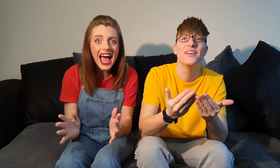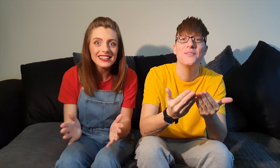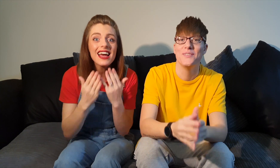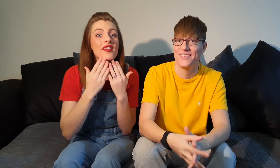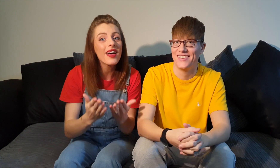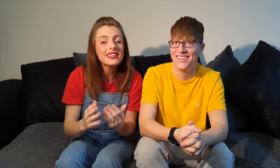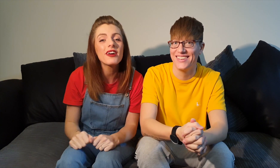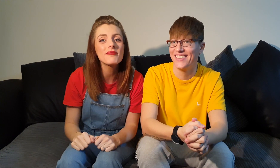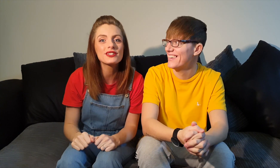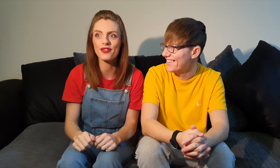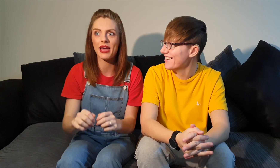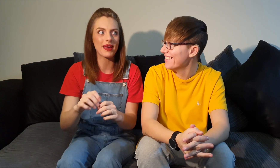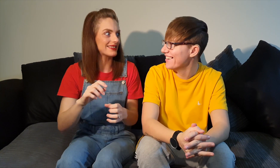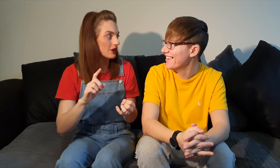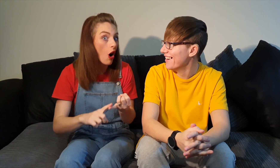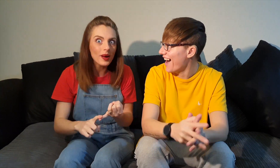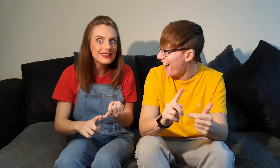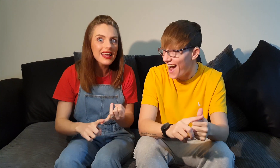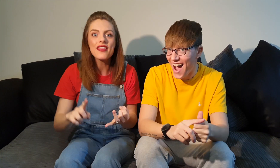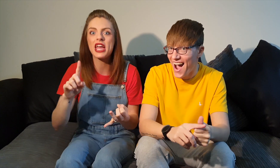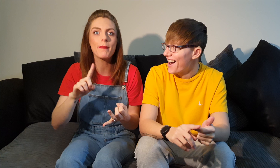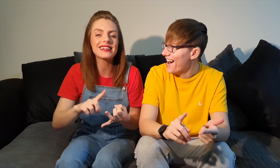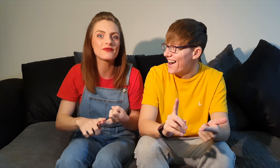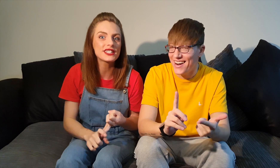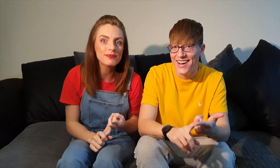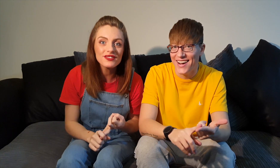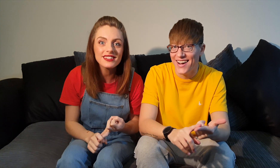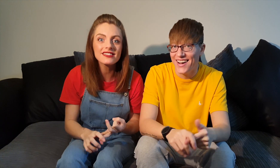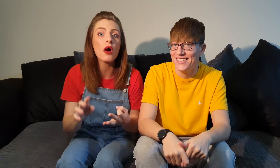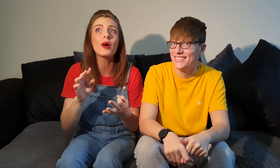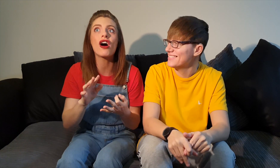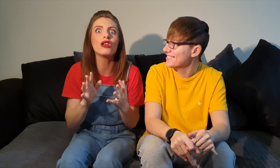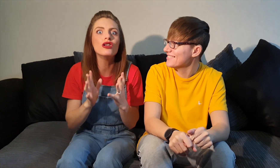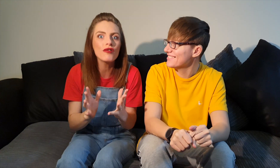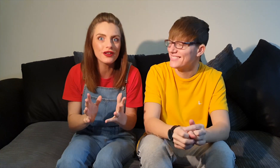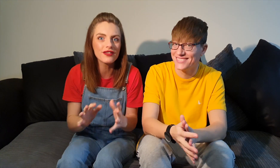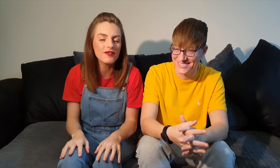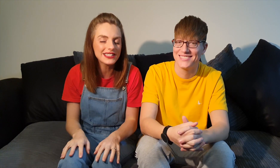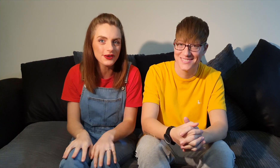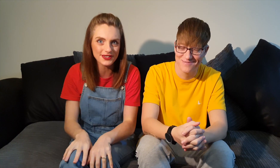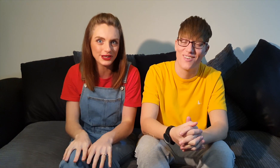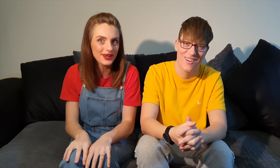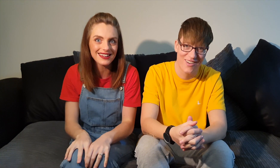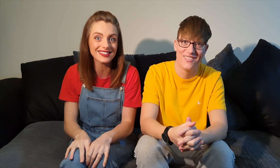and thank you very much for the amazing comments, the amazing responses. We are loving the videos that you guys are